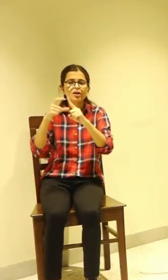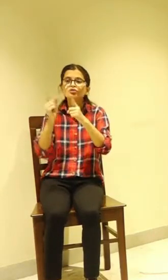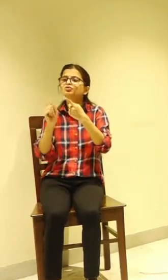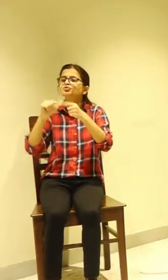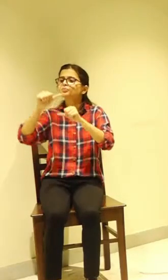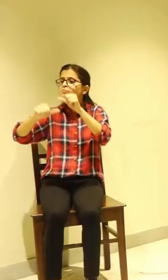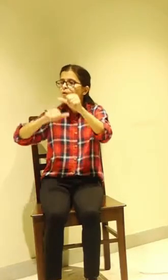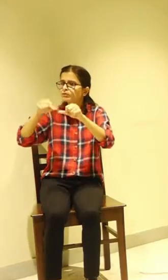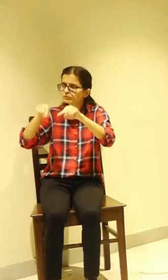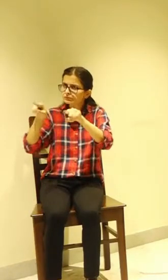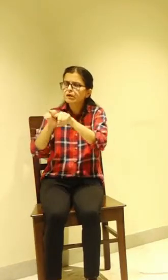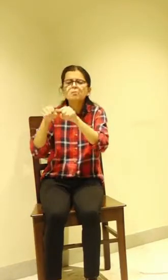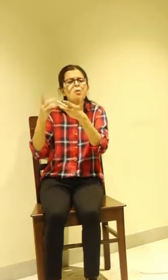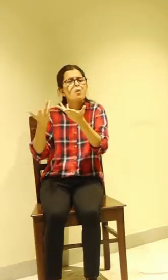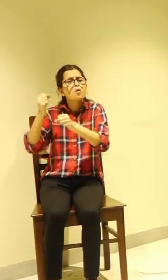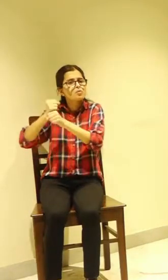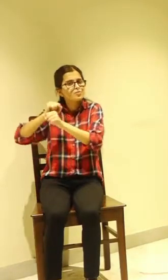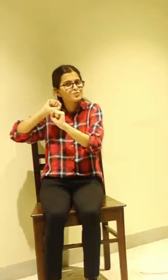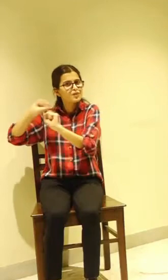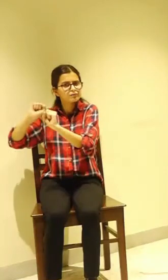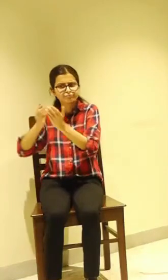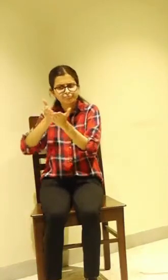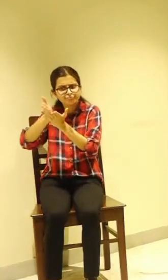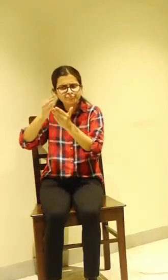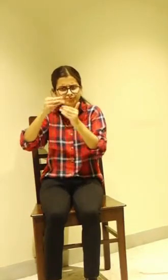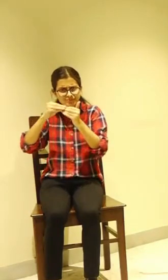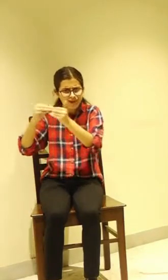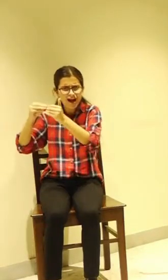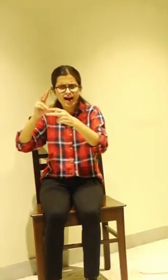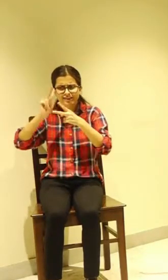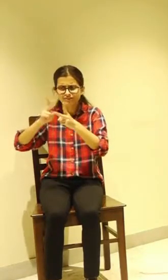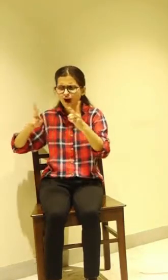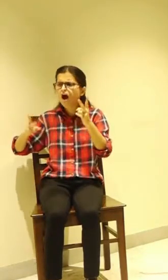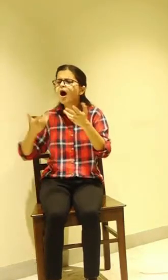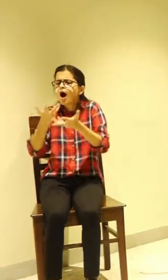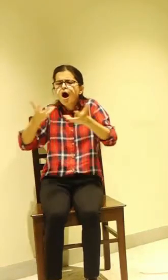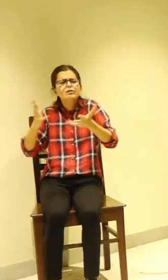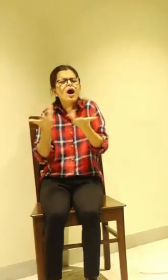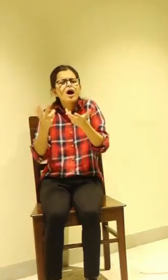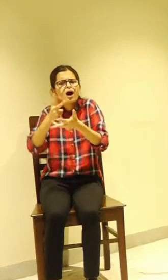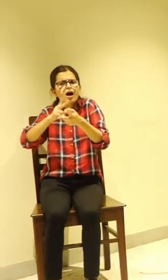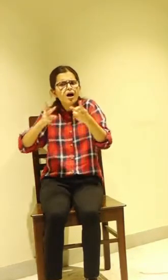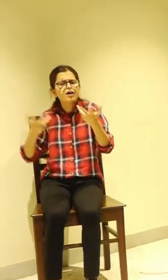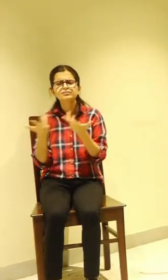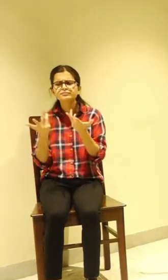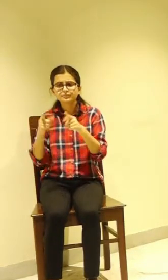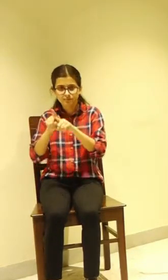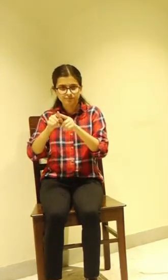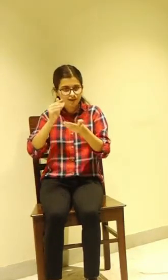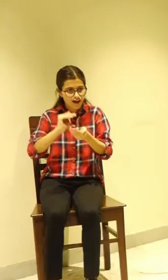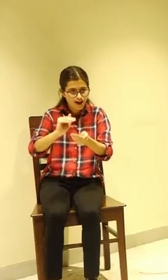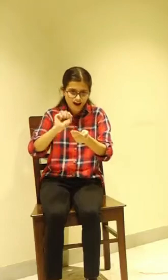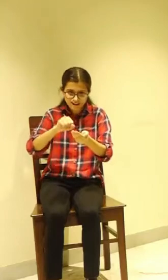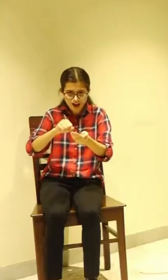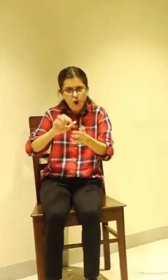To what standard must you hold the government when they take away certain kinds of things? But what things? The decision to be able to give birth to a child or choose not to